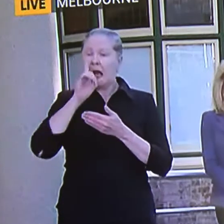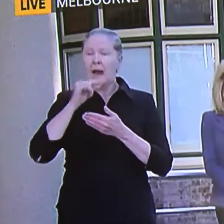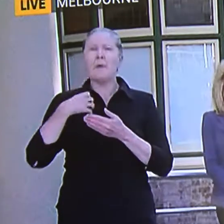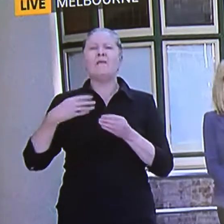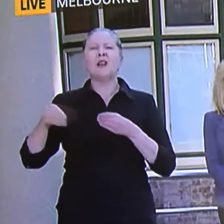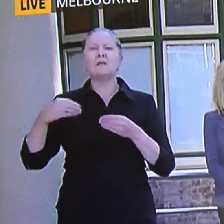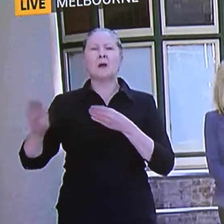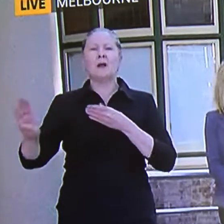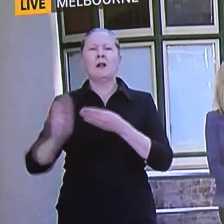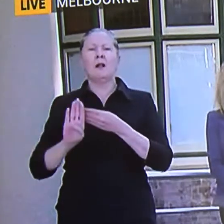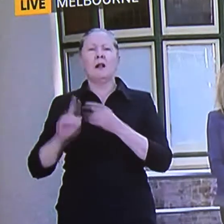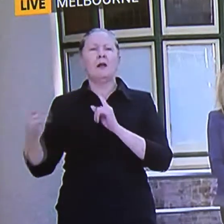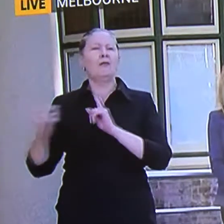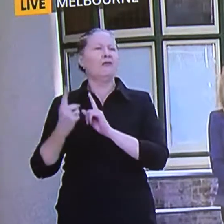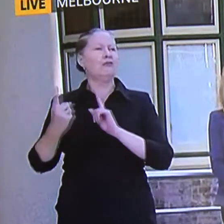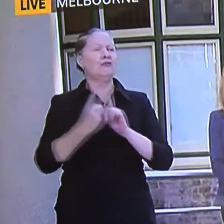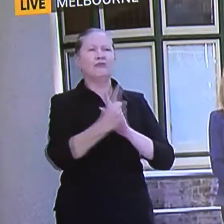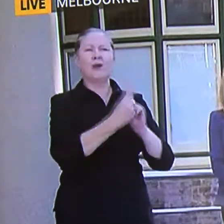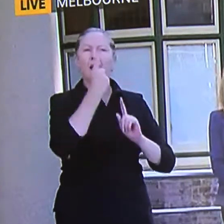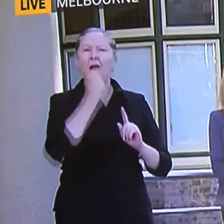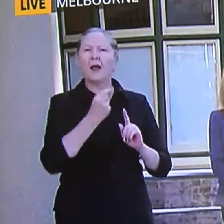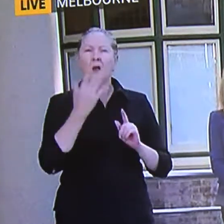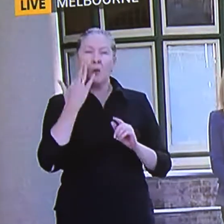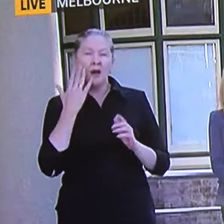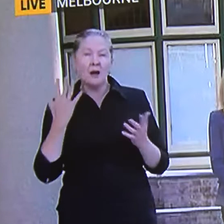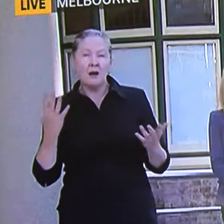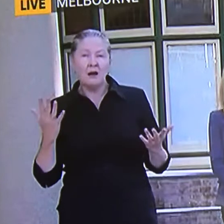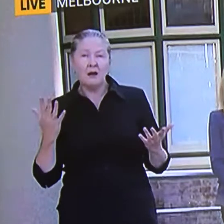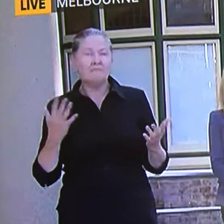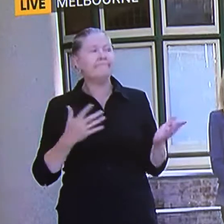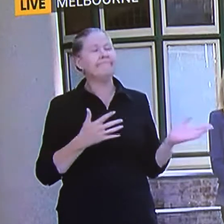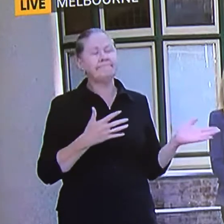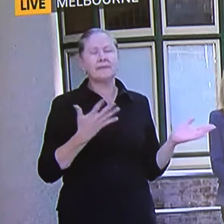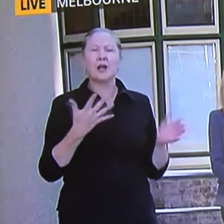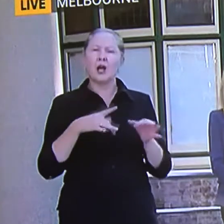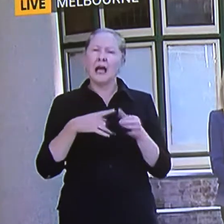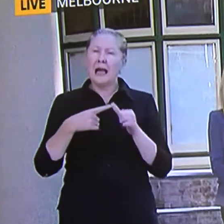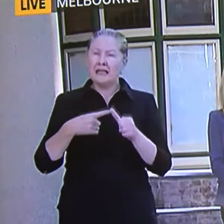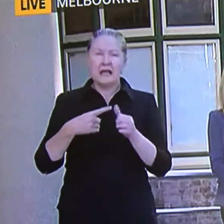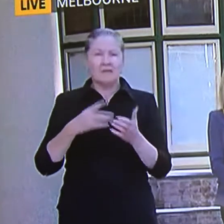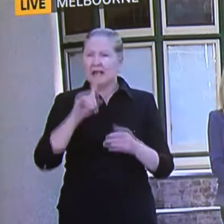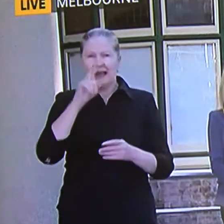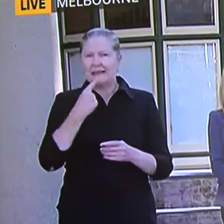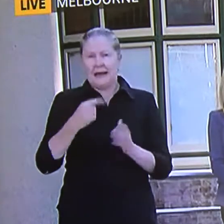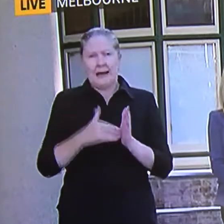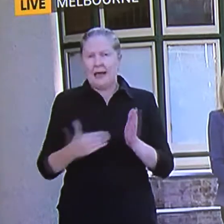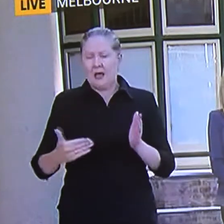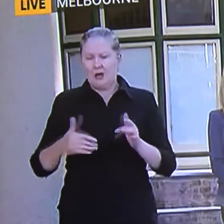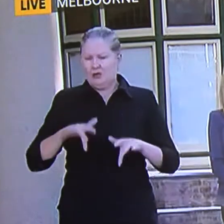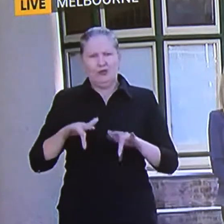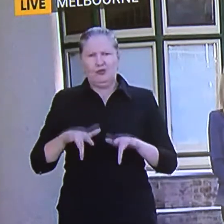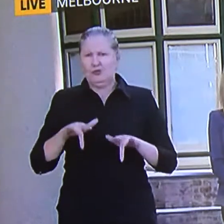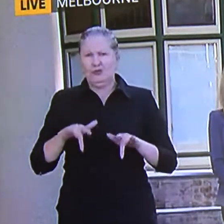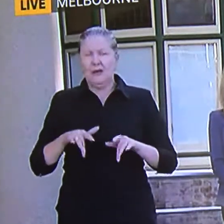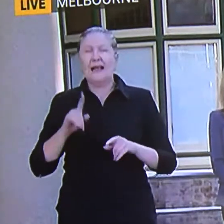So the question was about when social distancing restrictions might ease, and the answer is it's too soon, as the Chief Medical